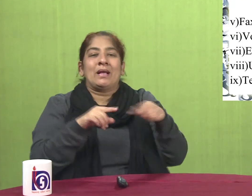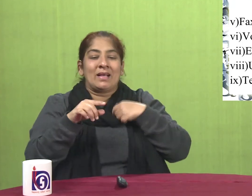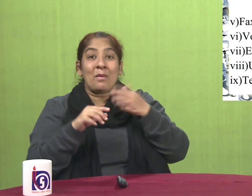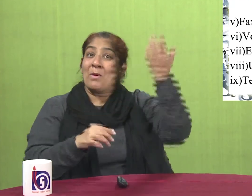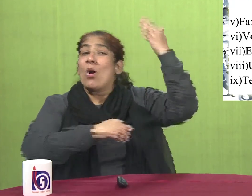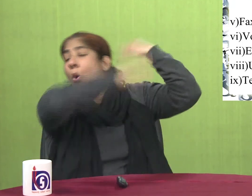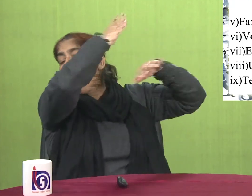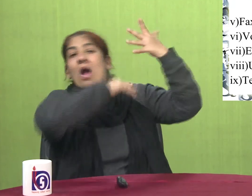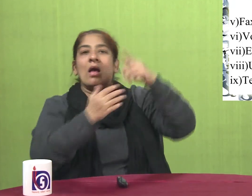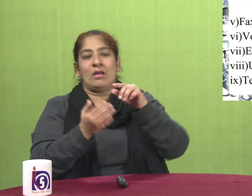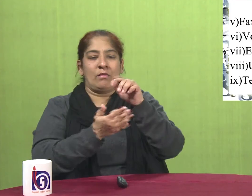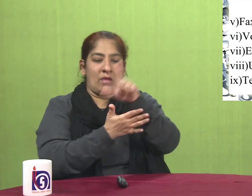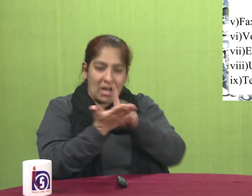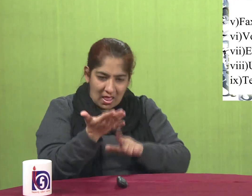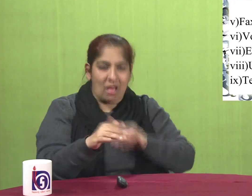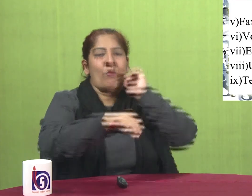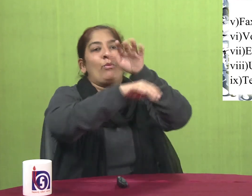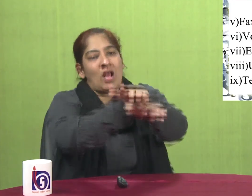Seventh is email.